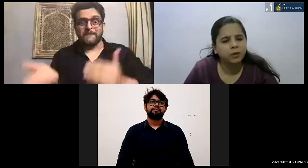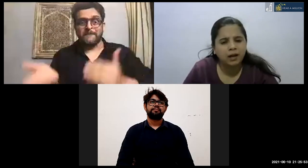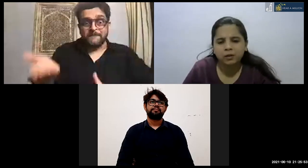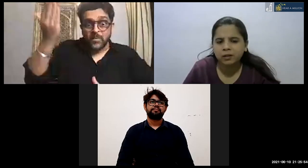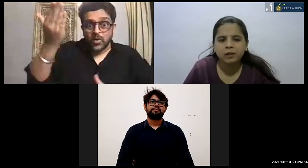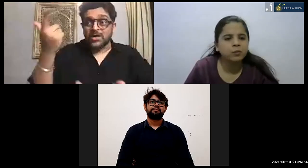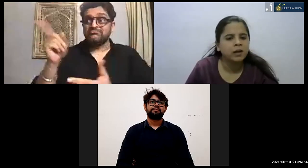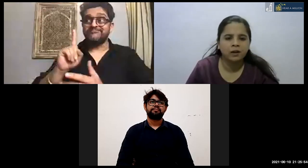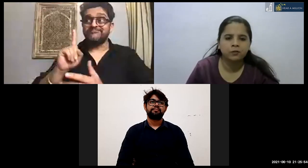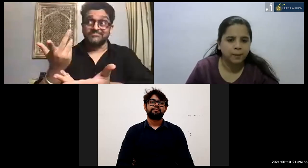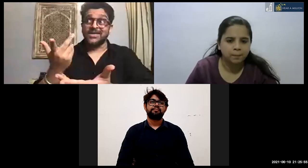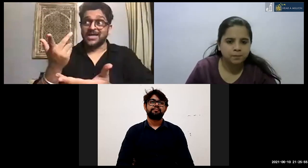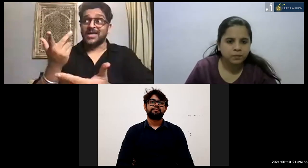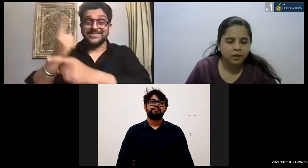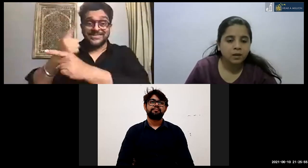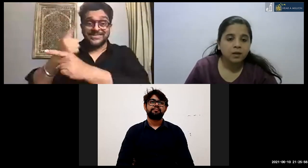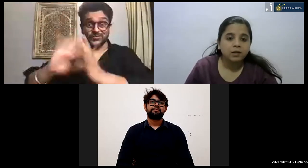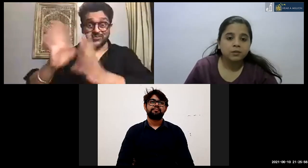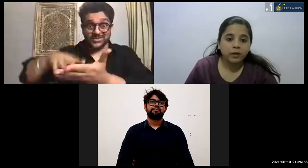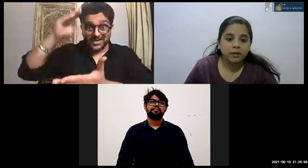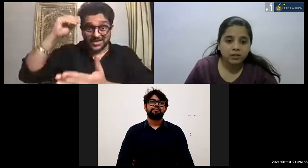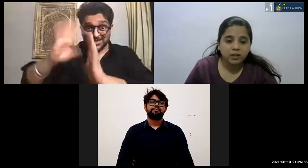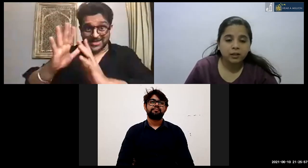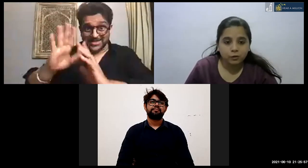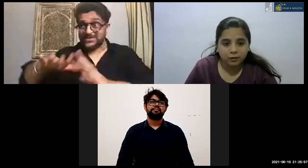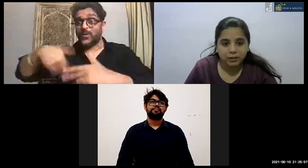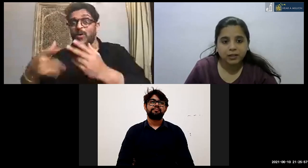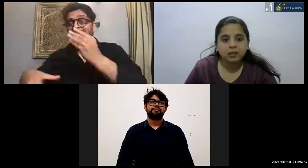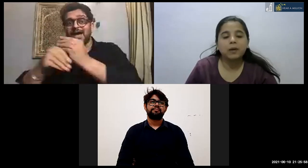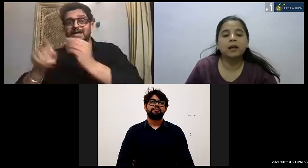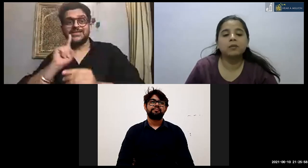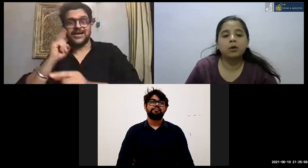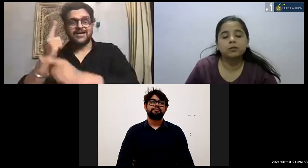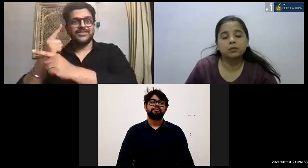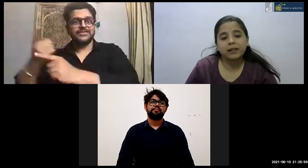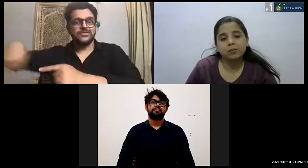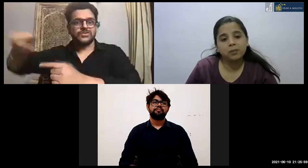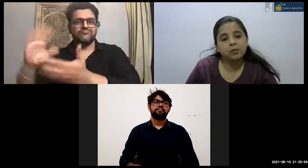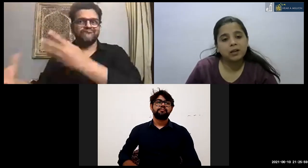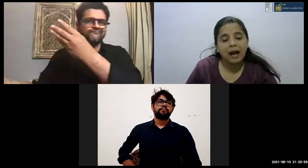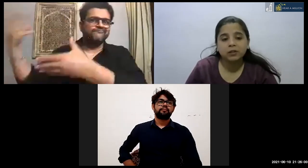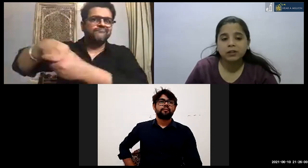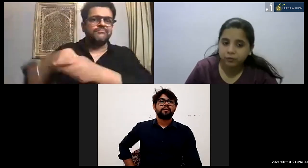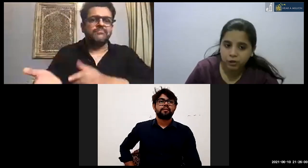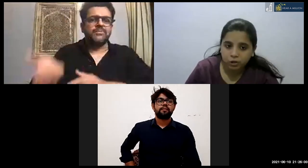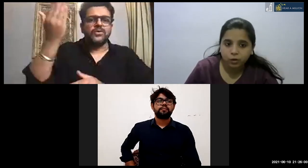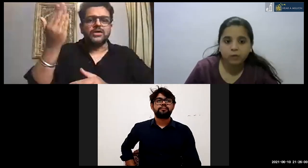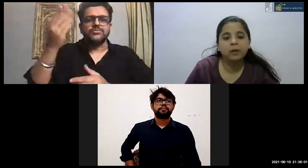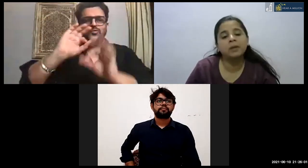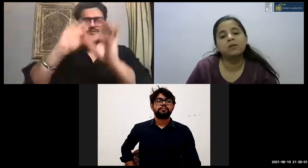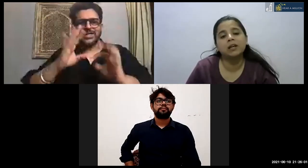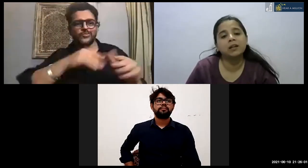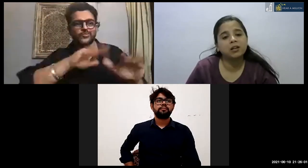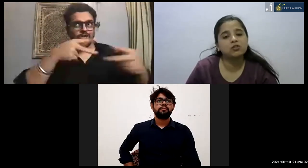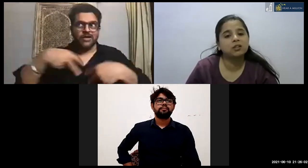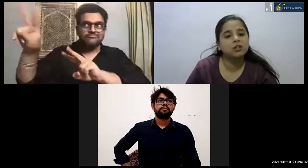the interpreter. I don't think it would be enough for them. So encouraging inclusive setup and also I think maybe we can have the deaf teacher or